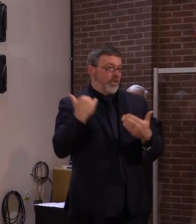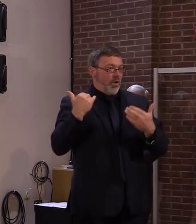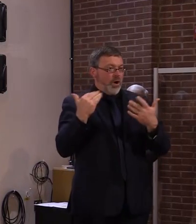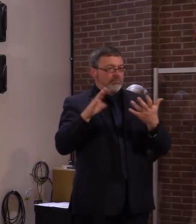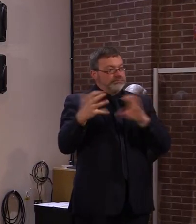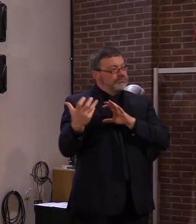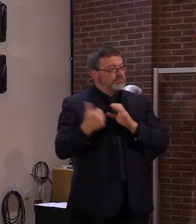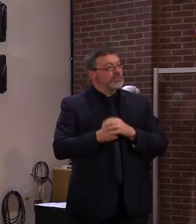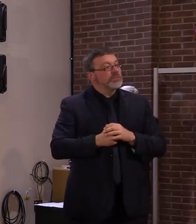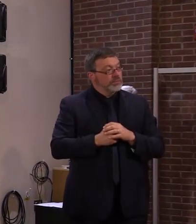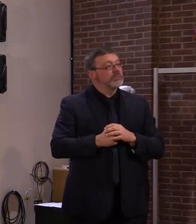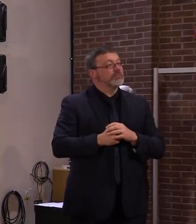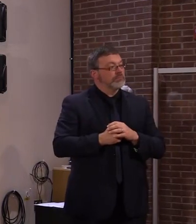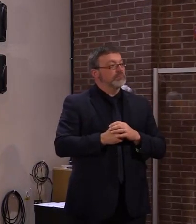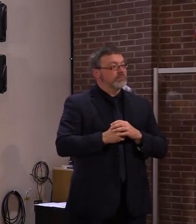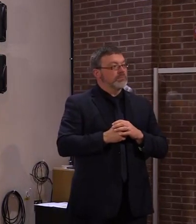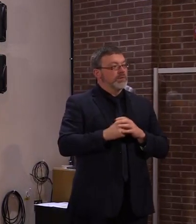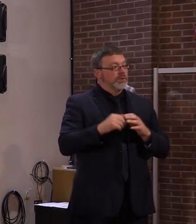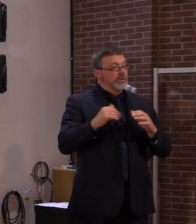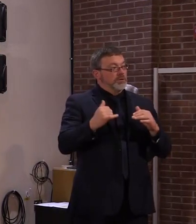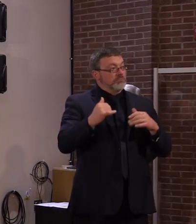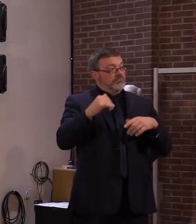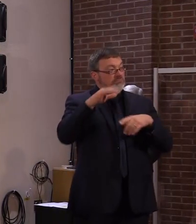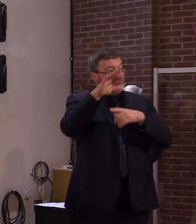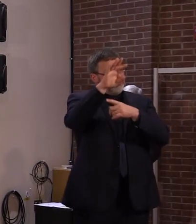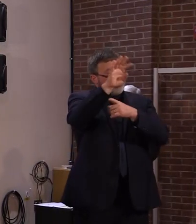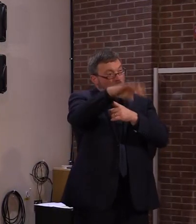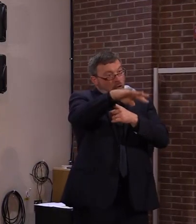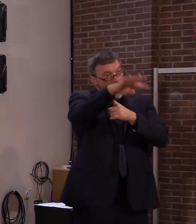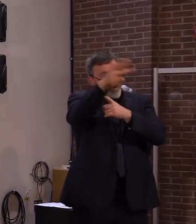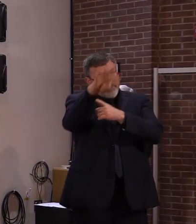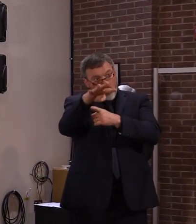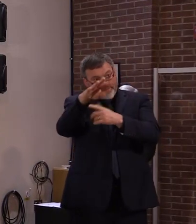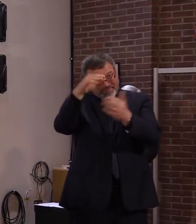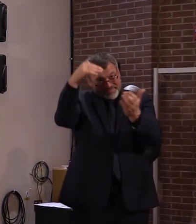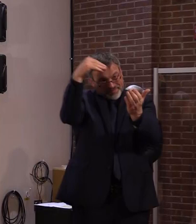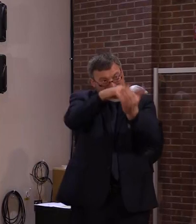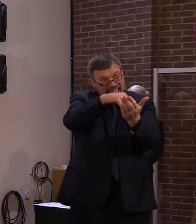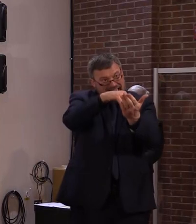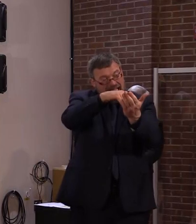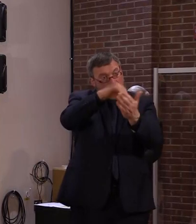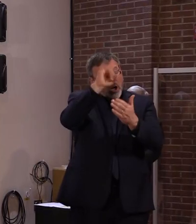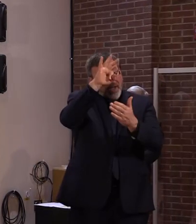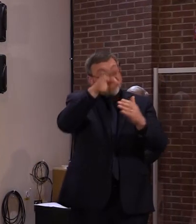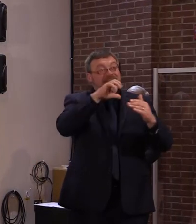vaccination. Now, I know for many of us, it can be frustrating